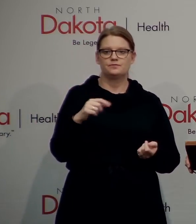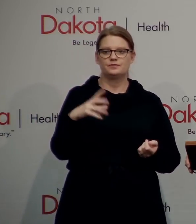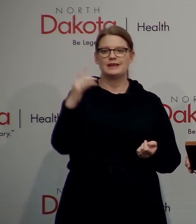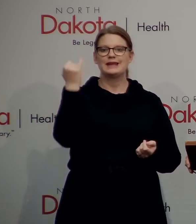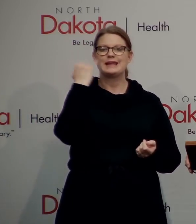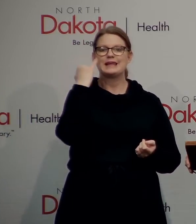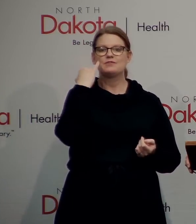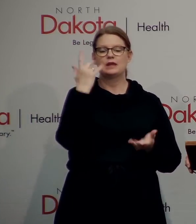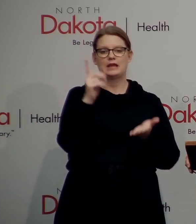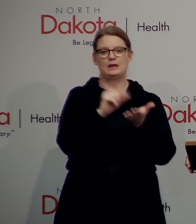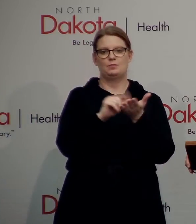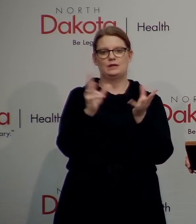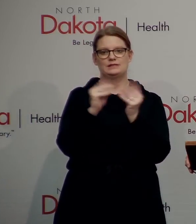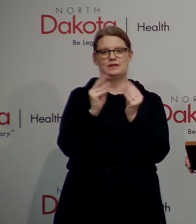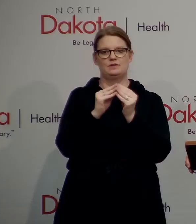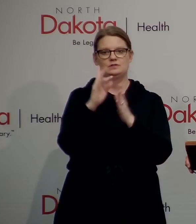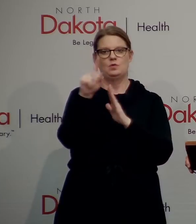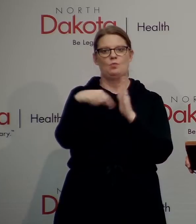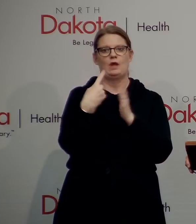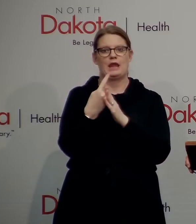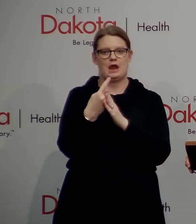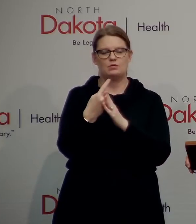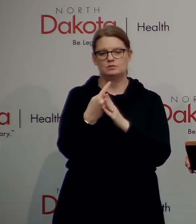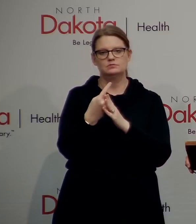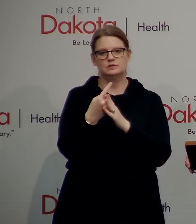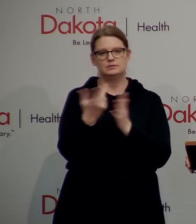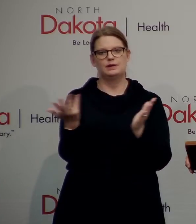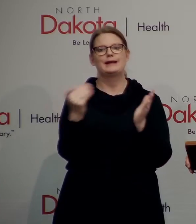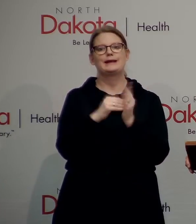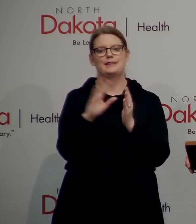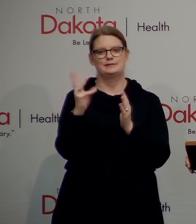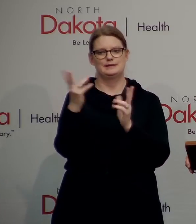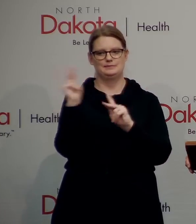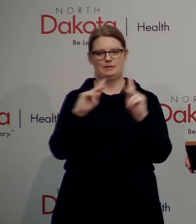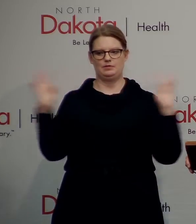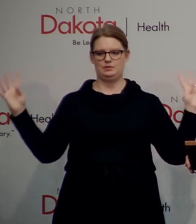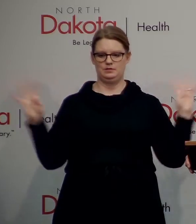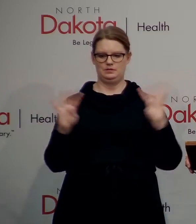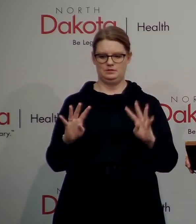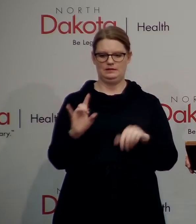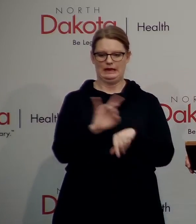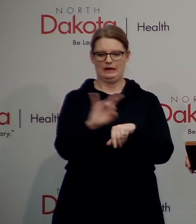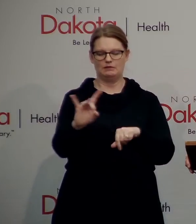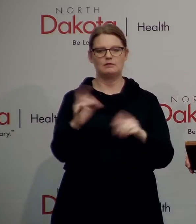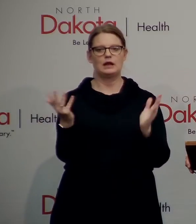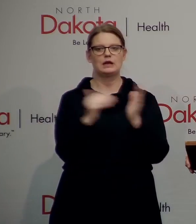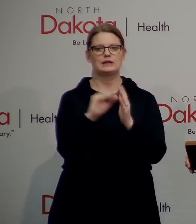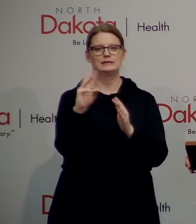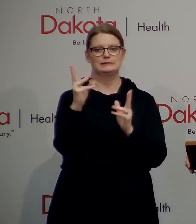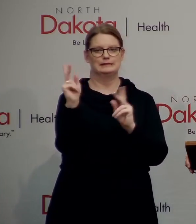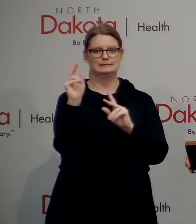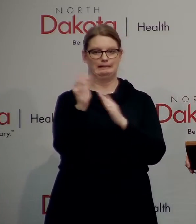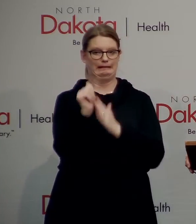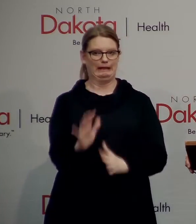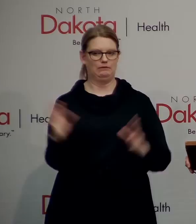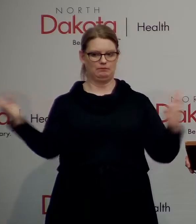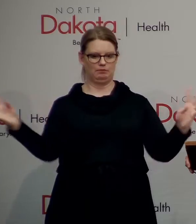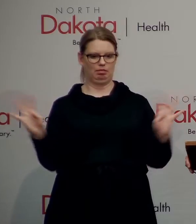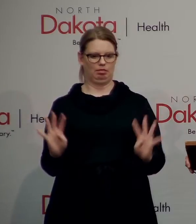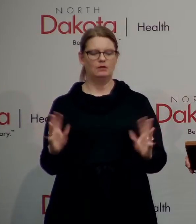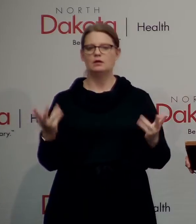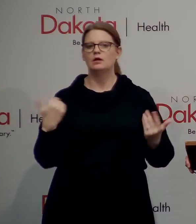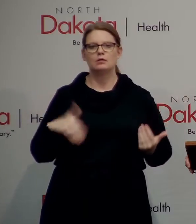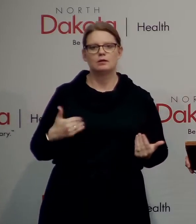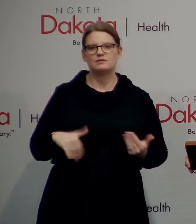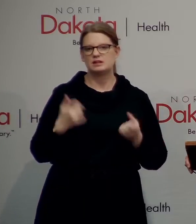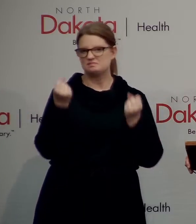held a press conference an hour from now, we could bring up another 6 leaders. If we held one at 8 o'clock tonight, we'd bring up another 6 leaders because there are so many great people